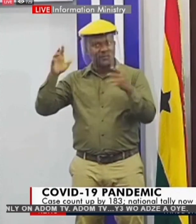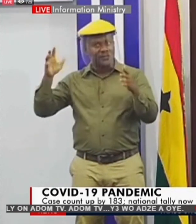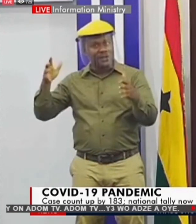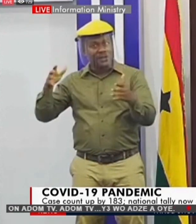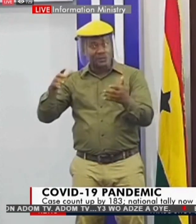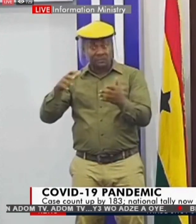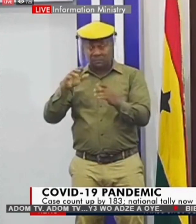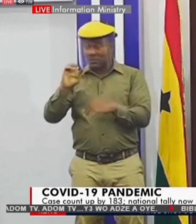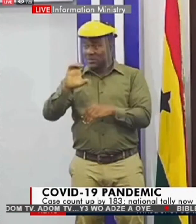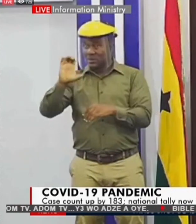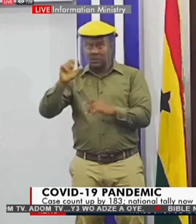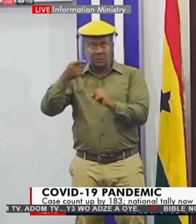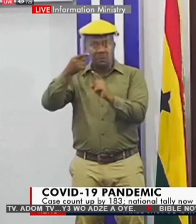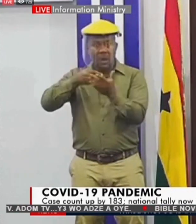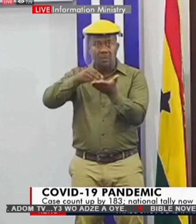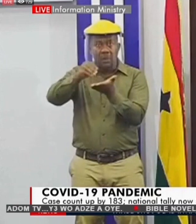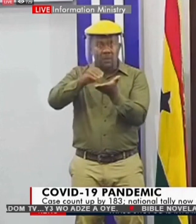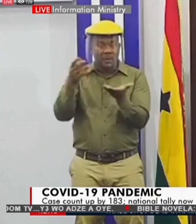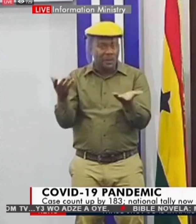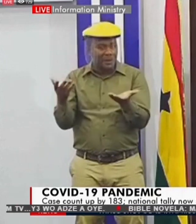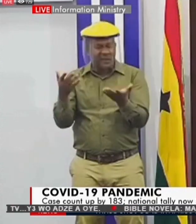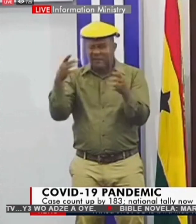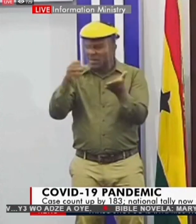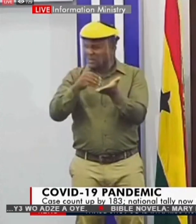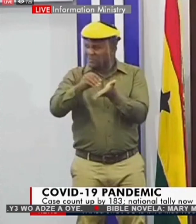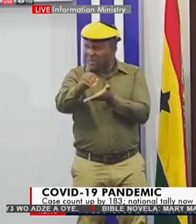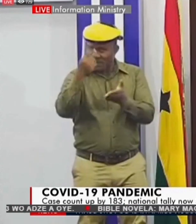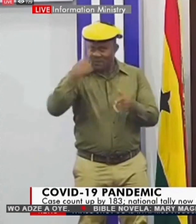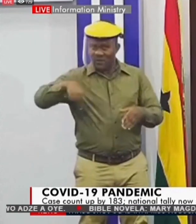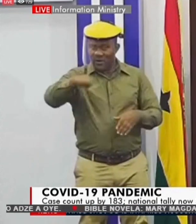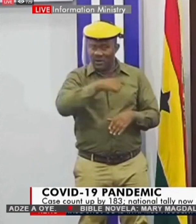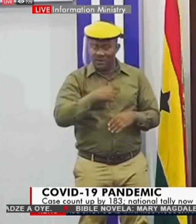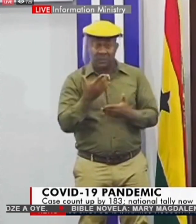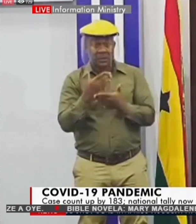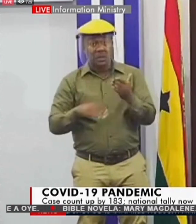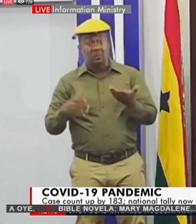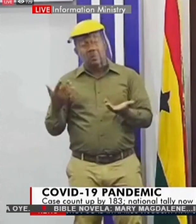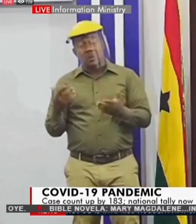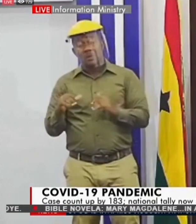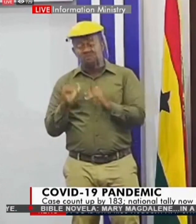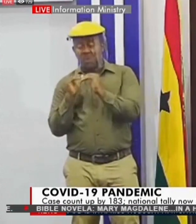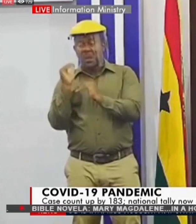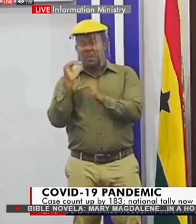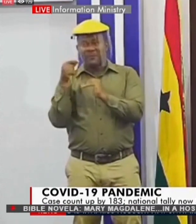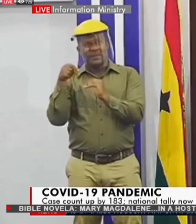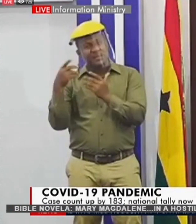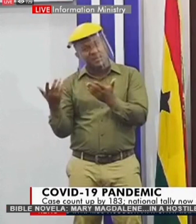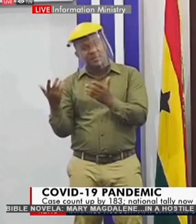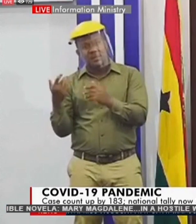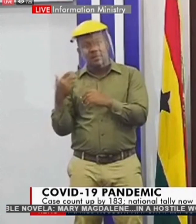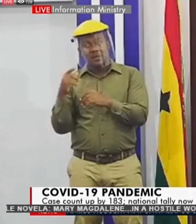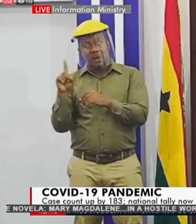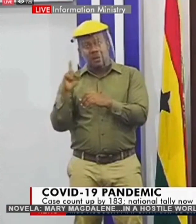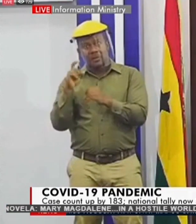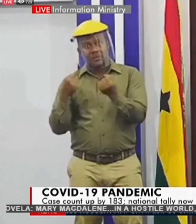tariffs for those of us line consumers, and half of those of us who are above lifeline